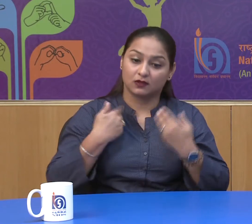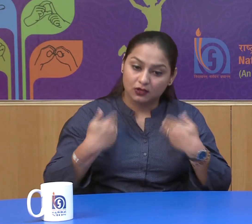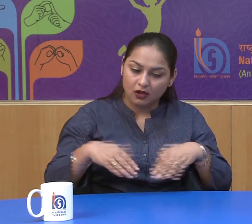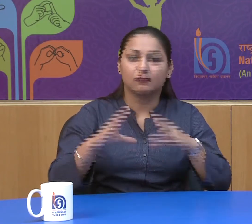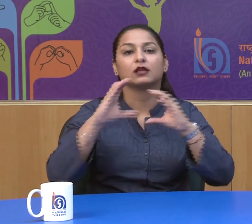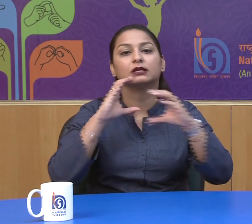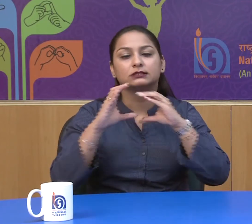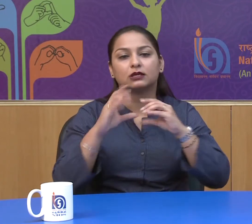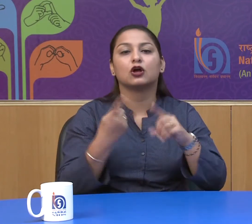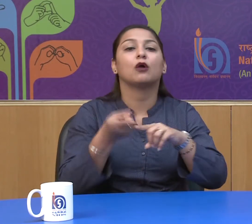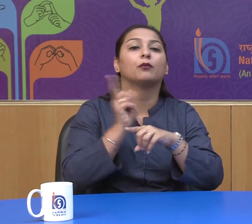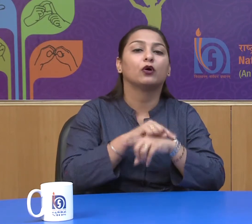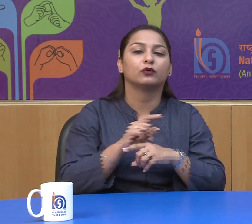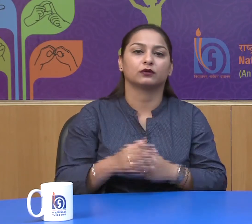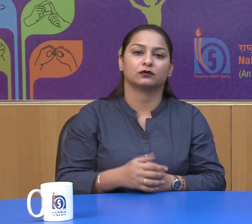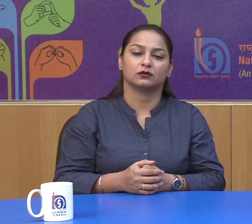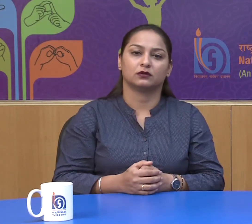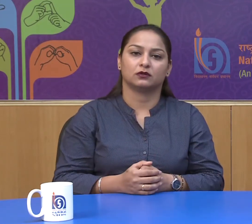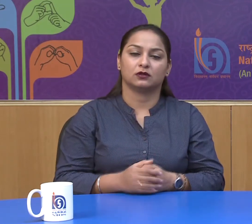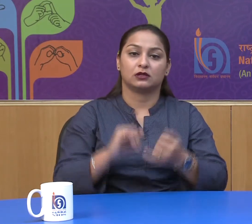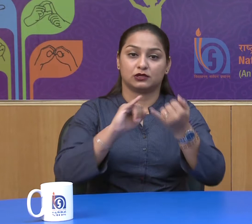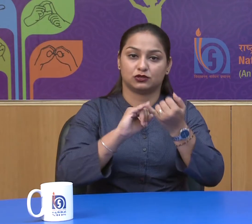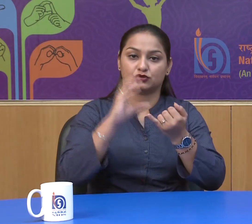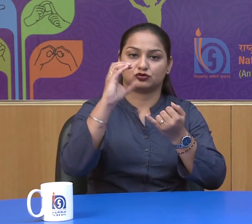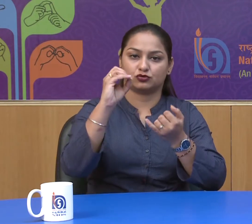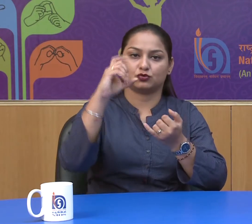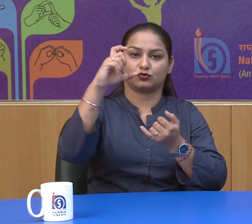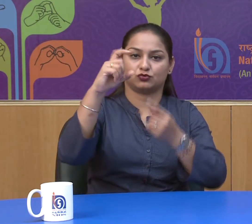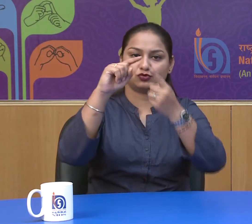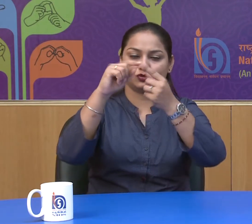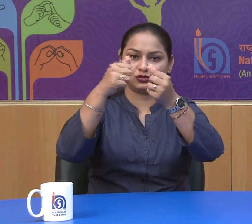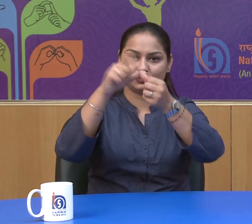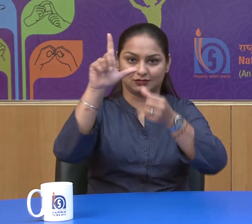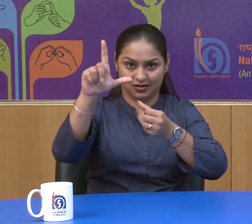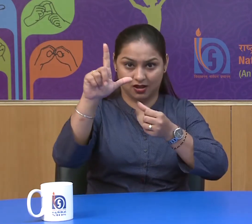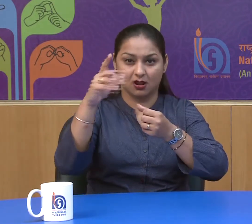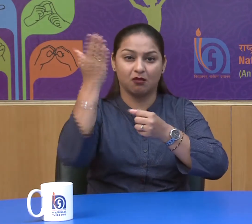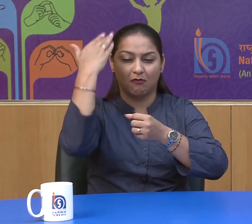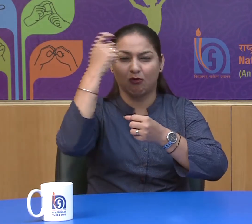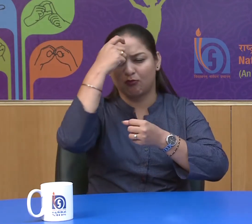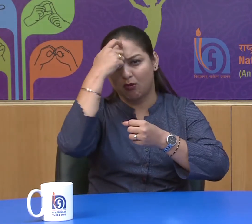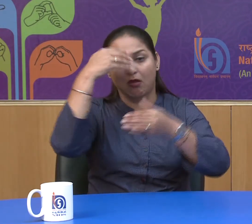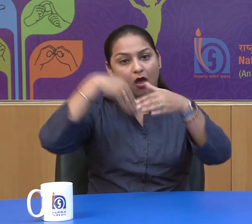discuss about social conditions in 18th century India.